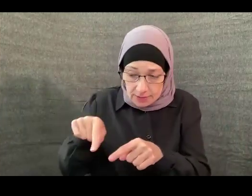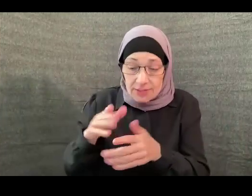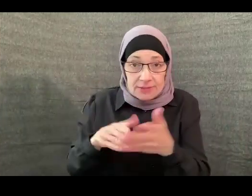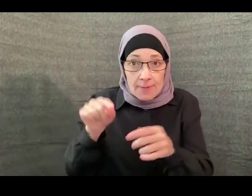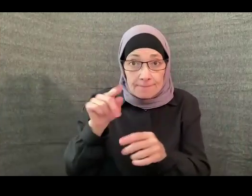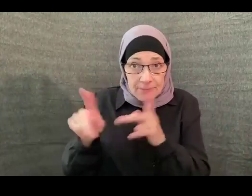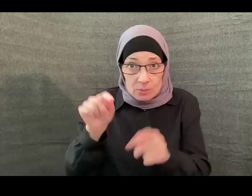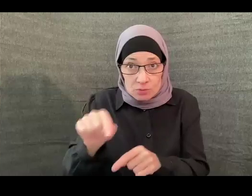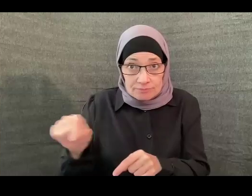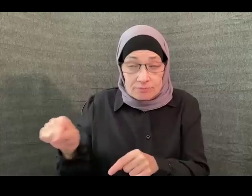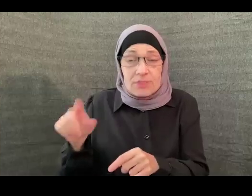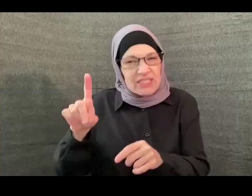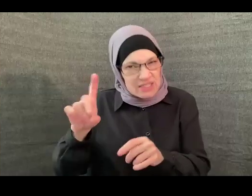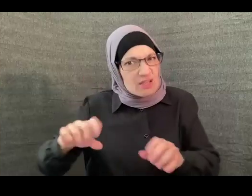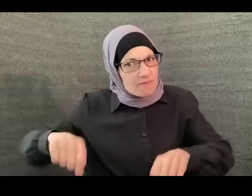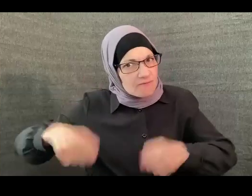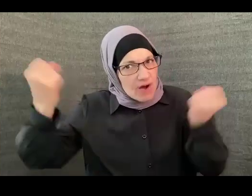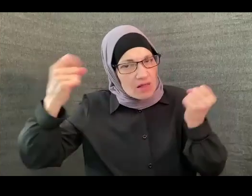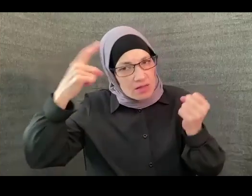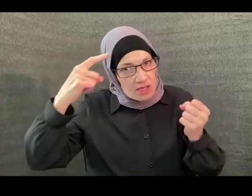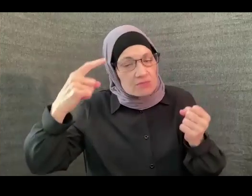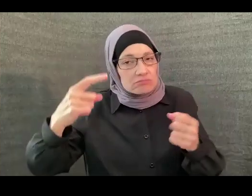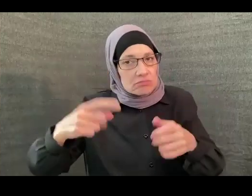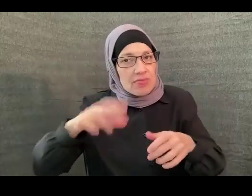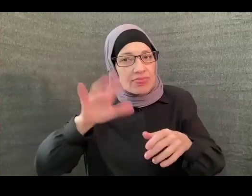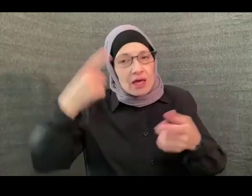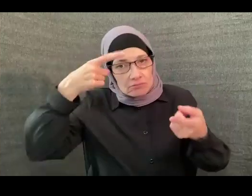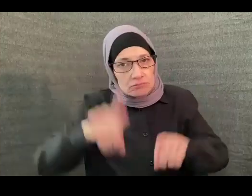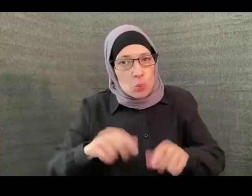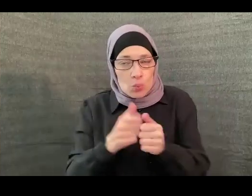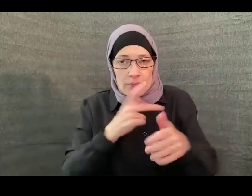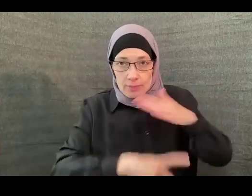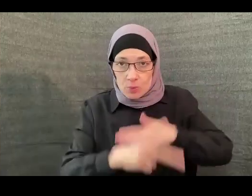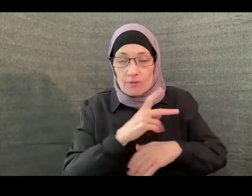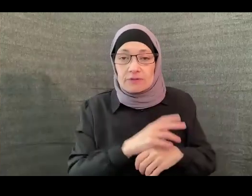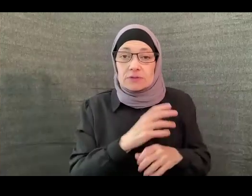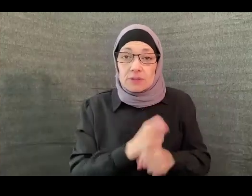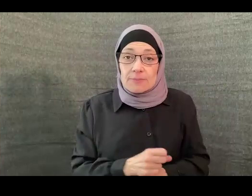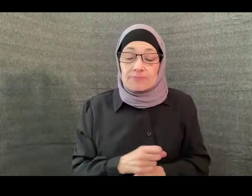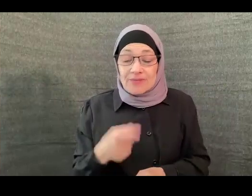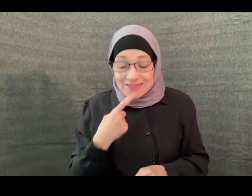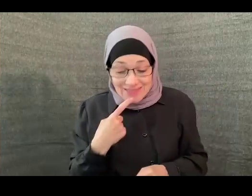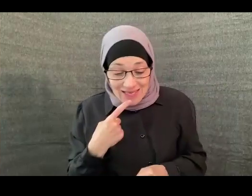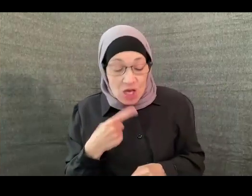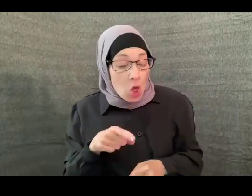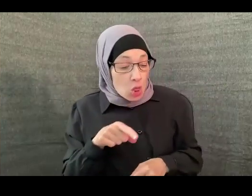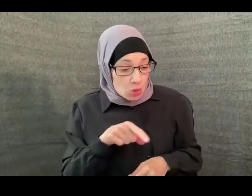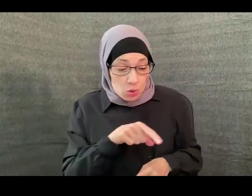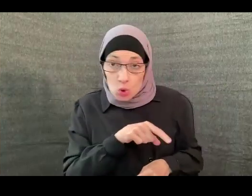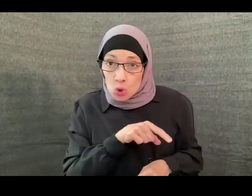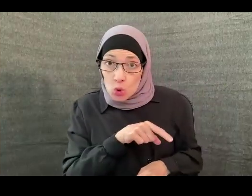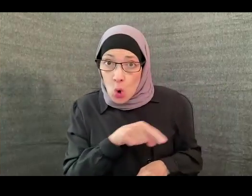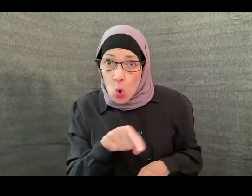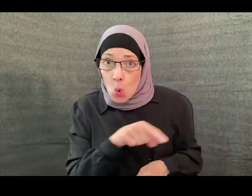the Prophet. It says, those will never fight against you, even if they